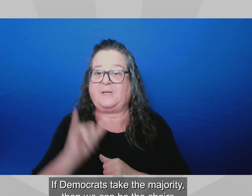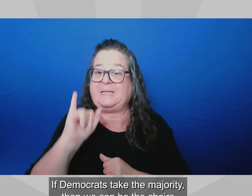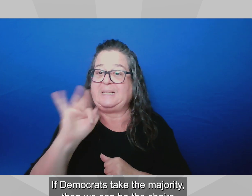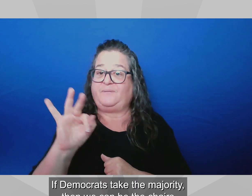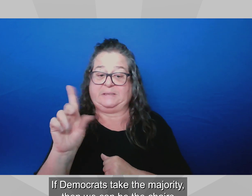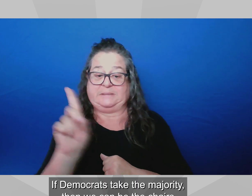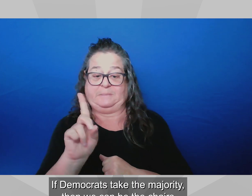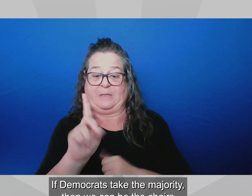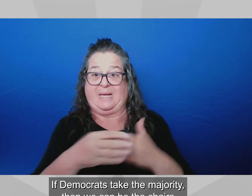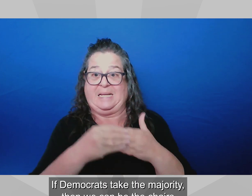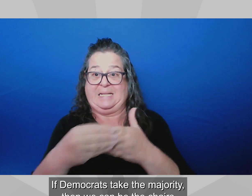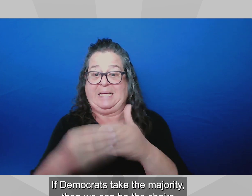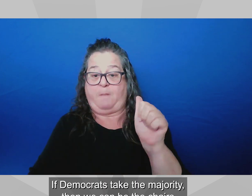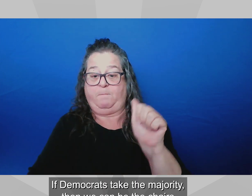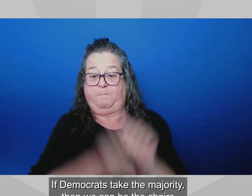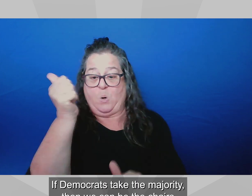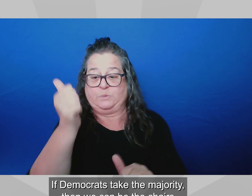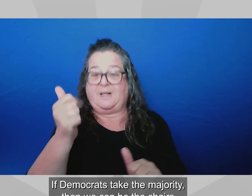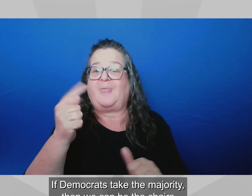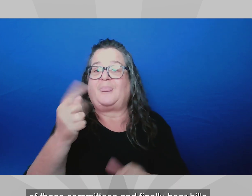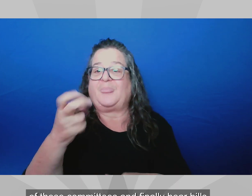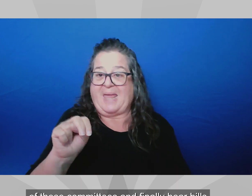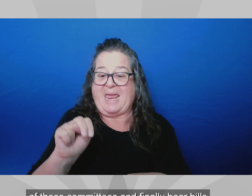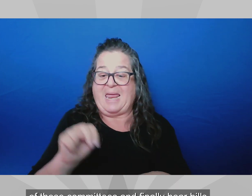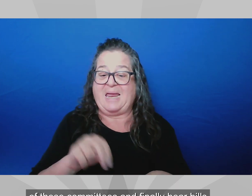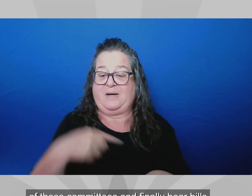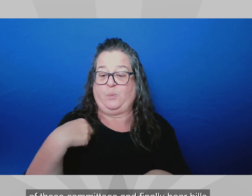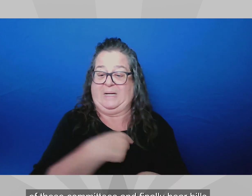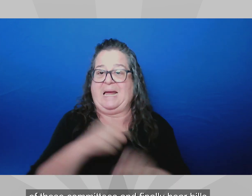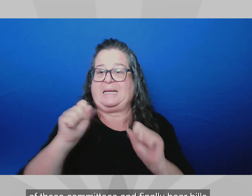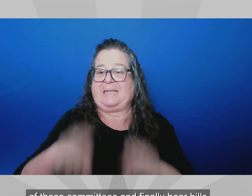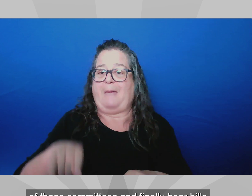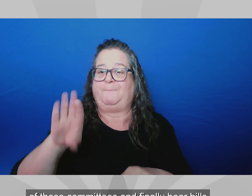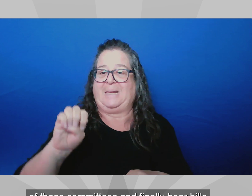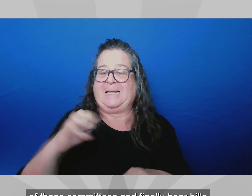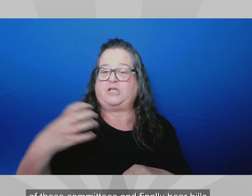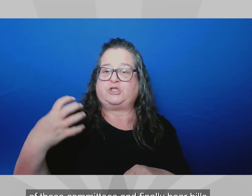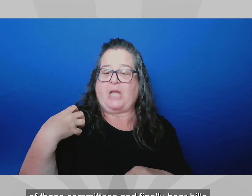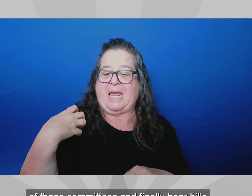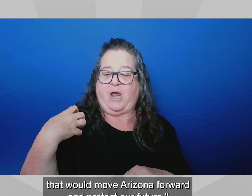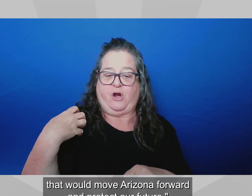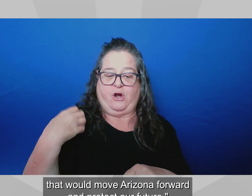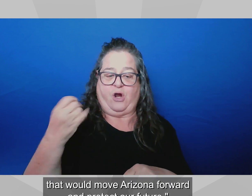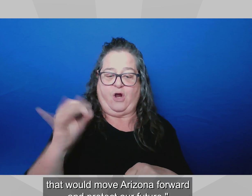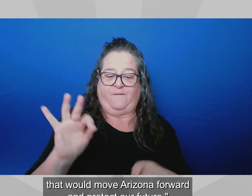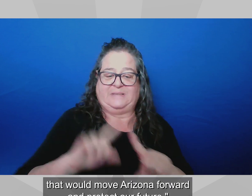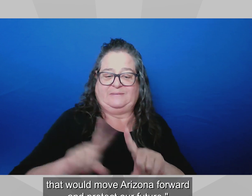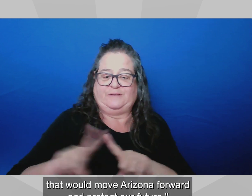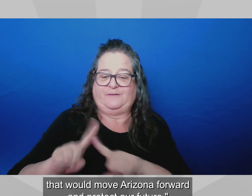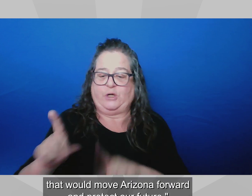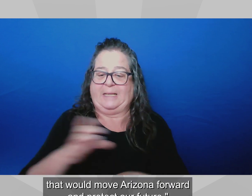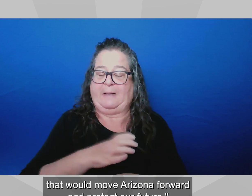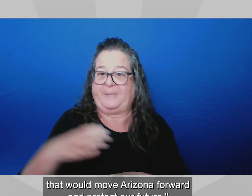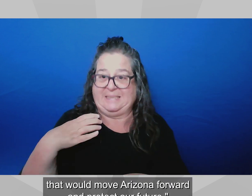If Democrats take the majority, then we can be the chairs of these committees and finally hear bills that would move